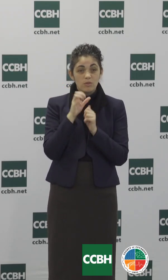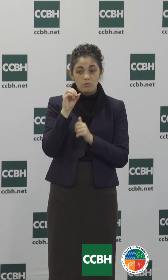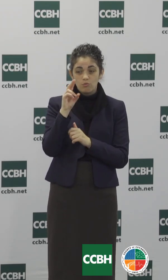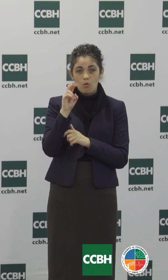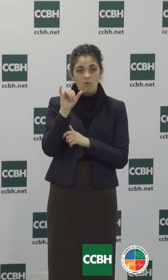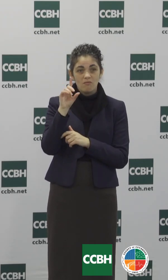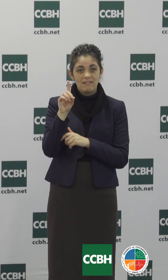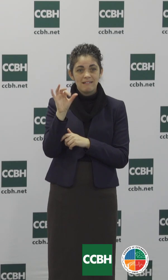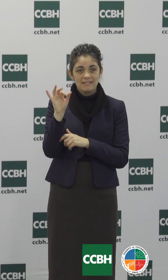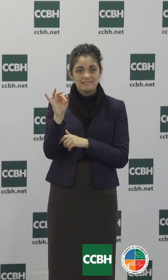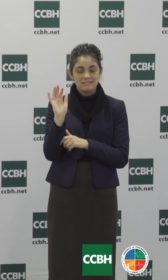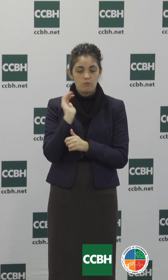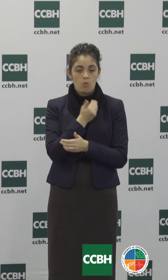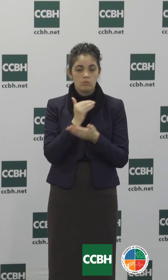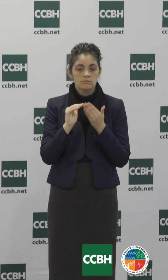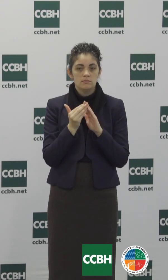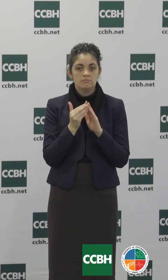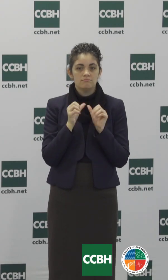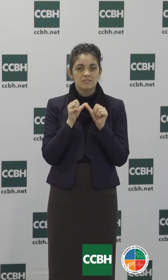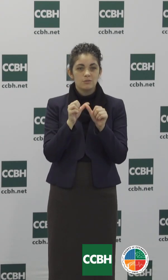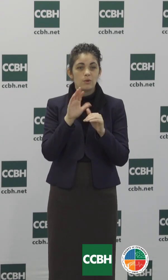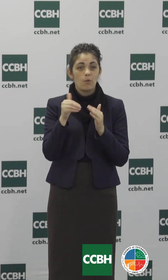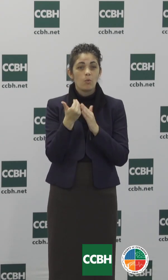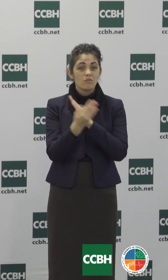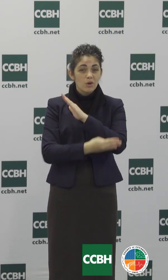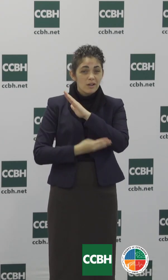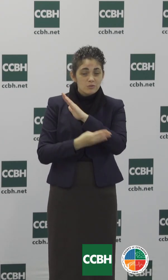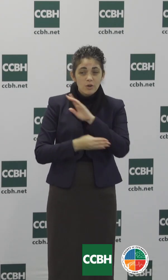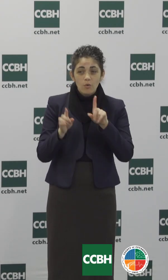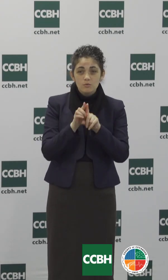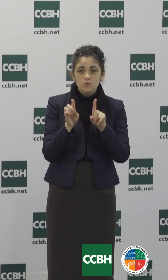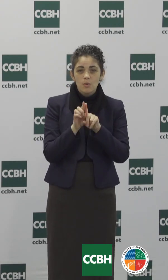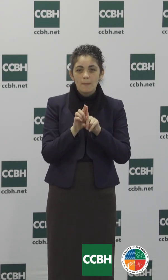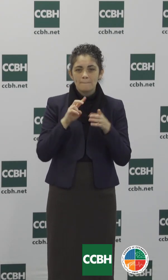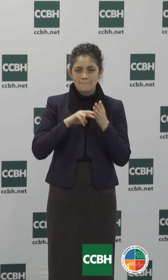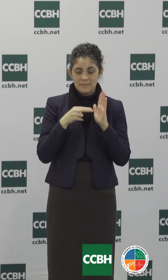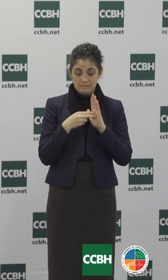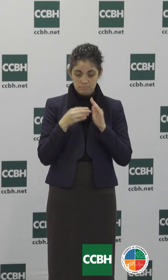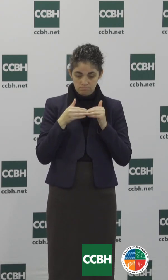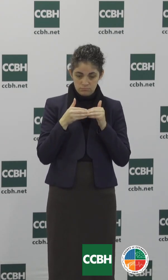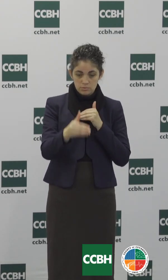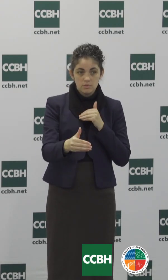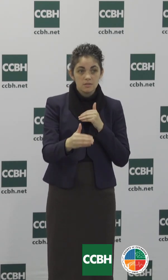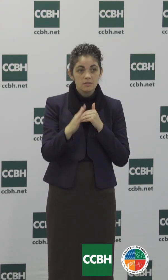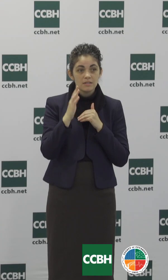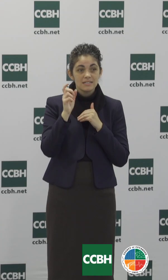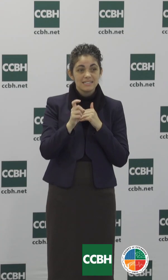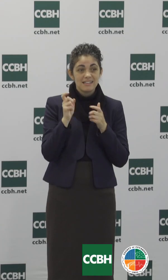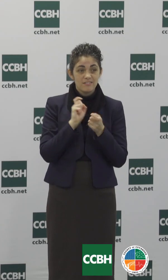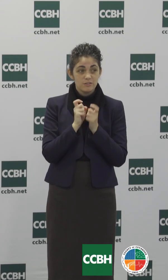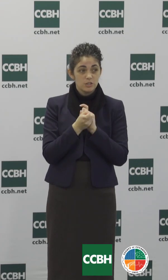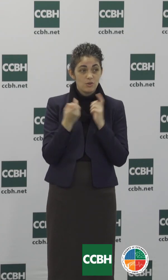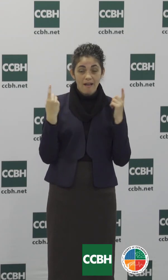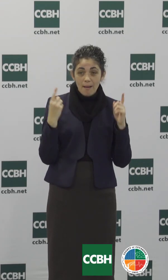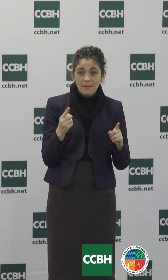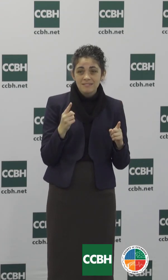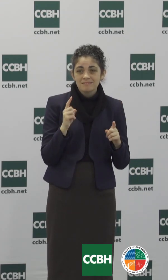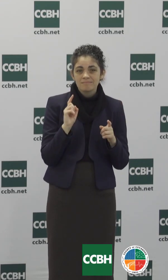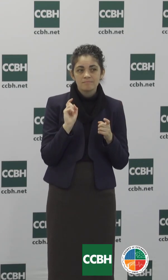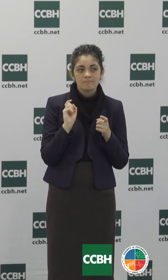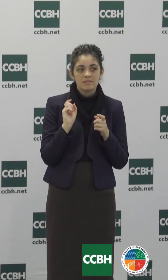time to come in our community and in the country. And so that will mean, as we go forward, that there will need to be some changes in how we